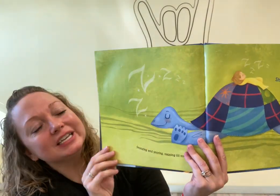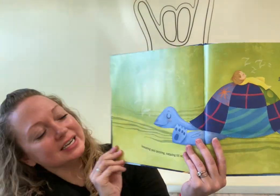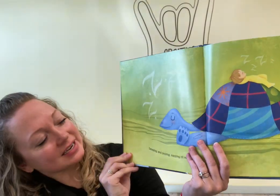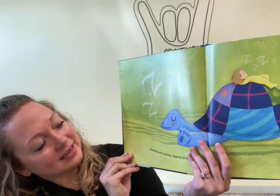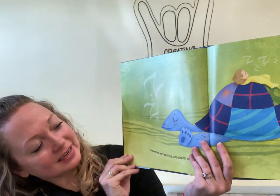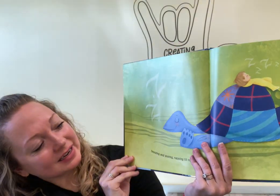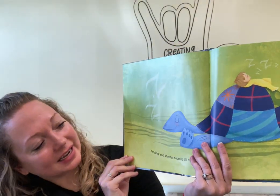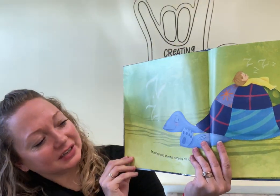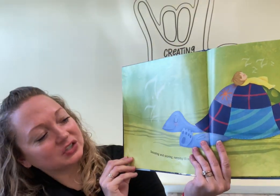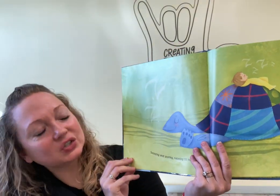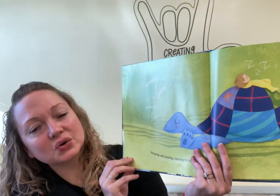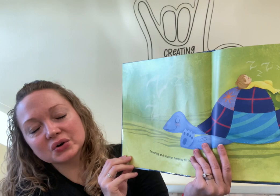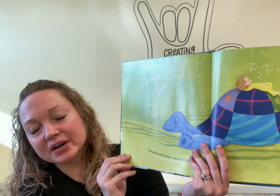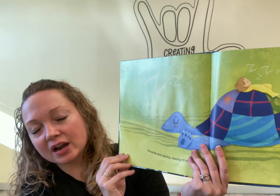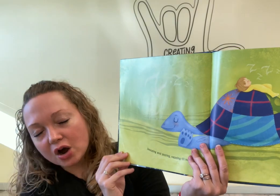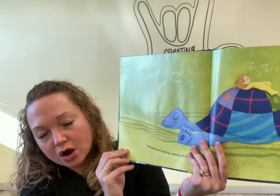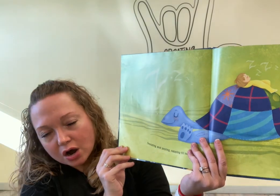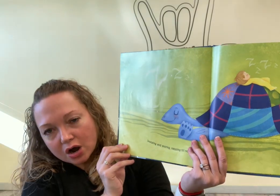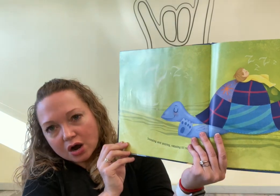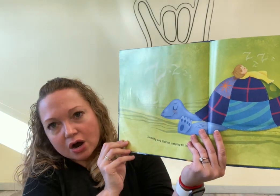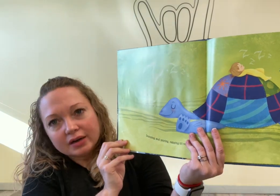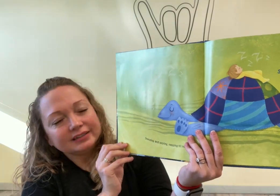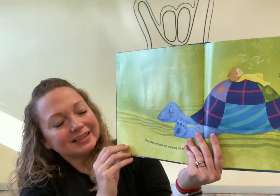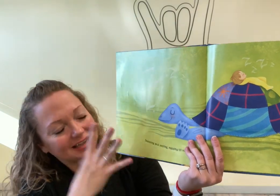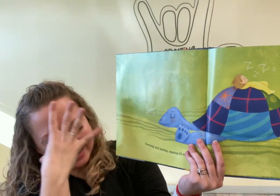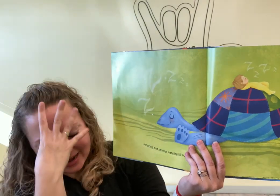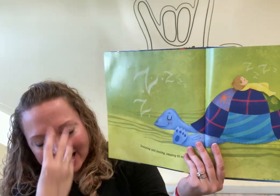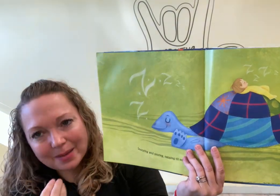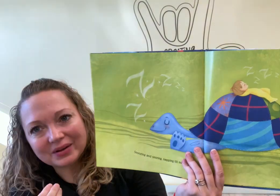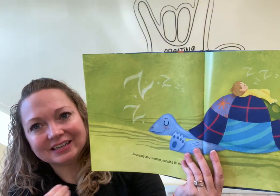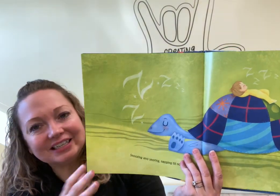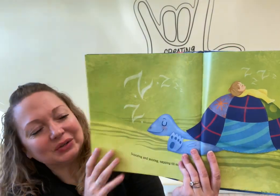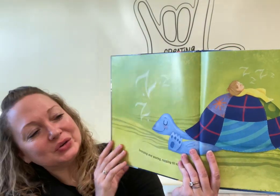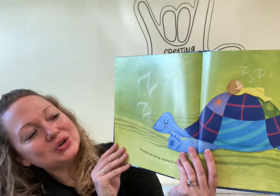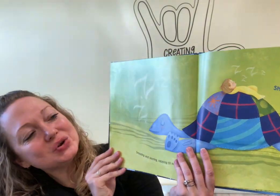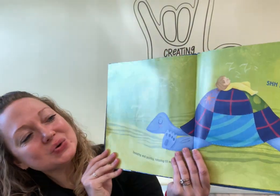snoozing and snoring and napping till noon.